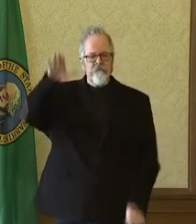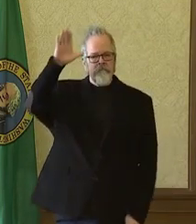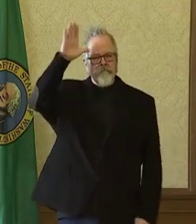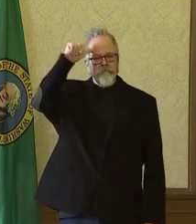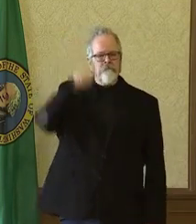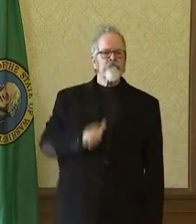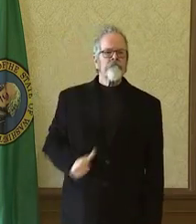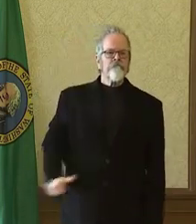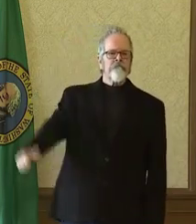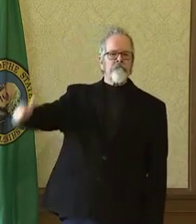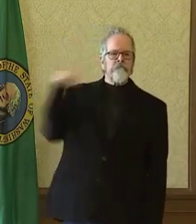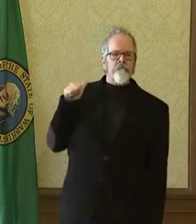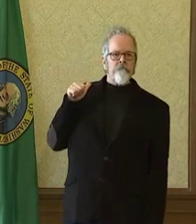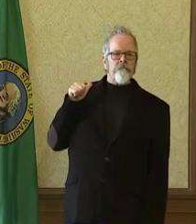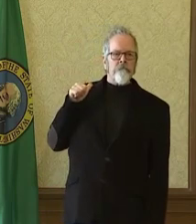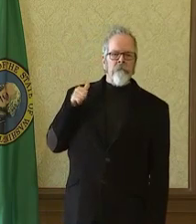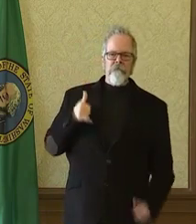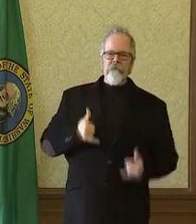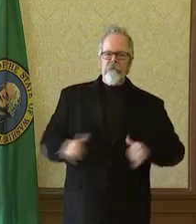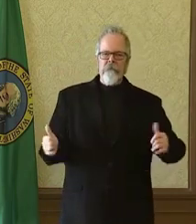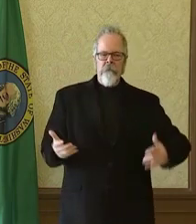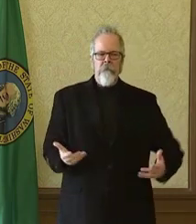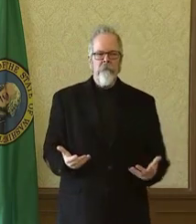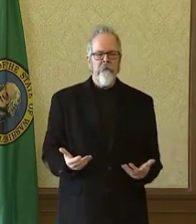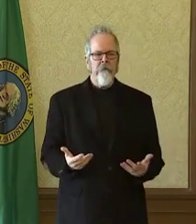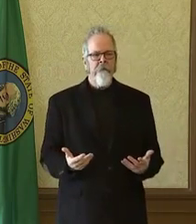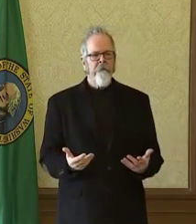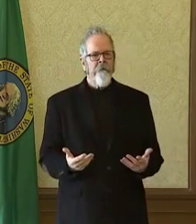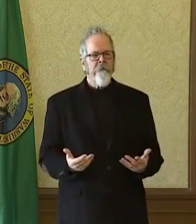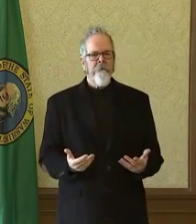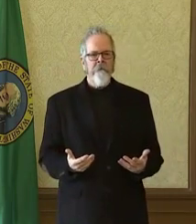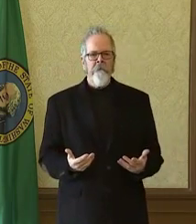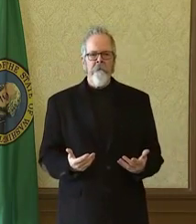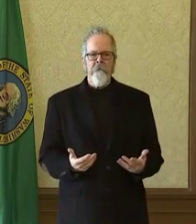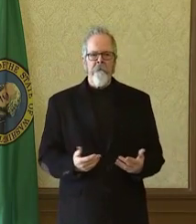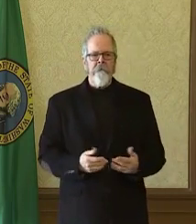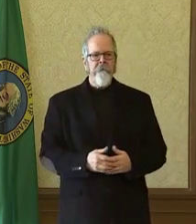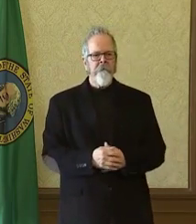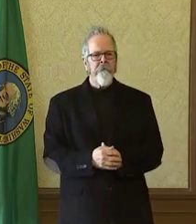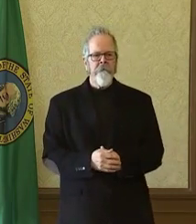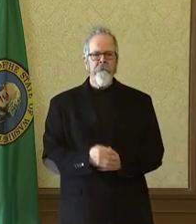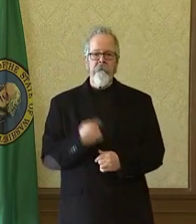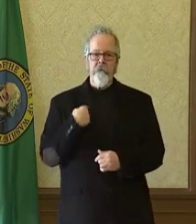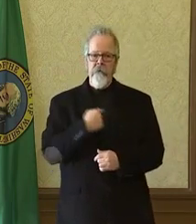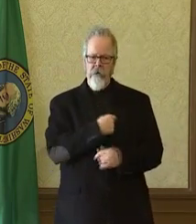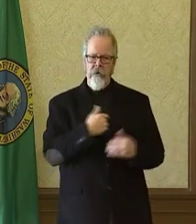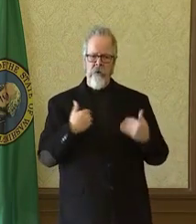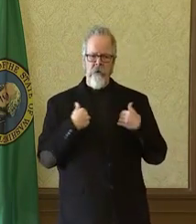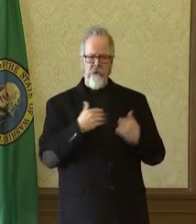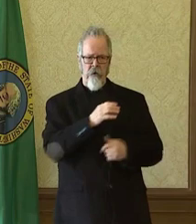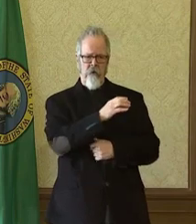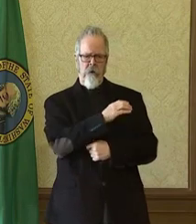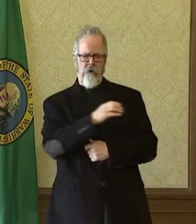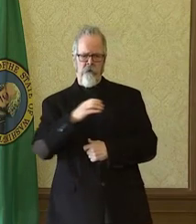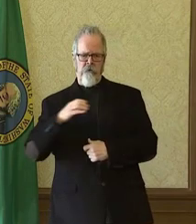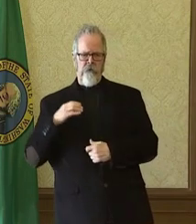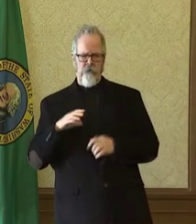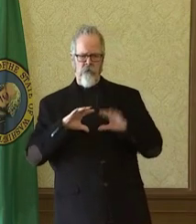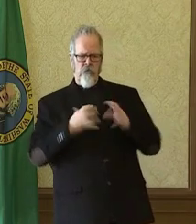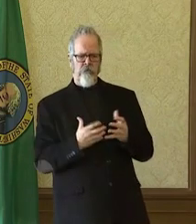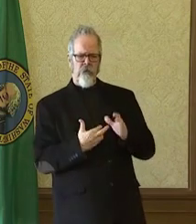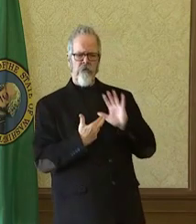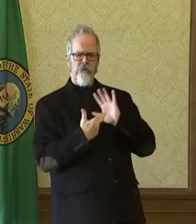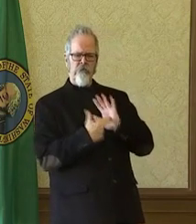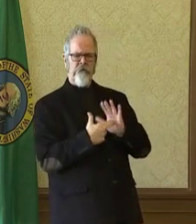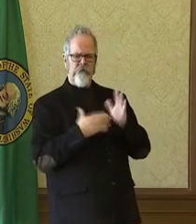Our delegation has urged the President. I was on a call this morning with our congressional delegation, and they have been very vigorous in